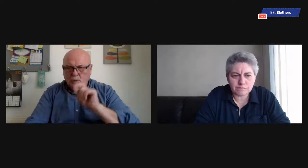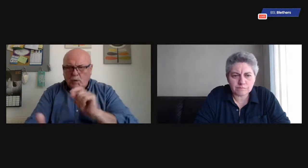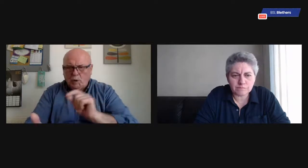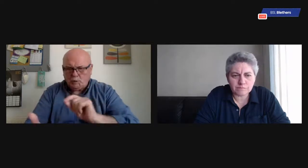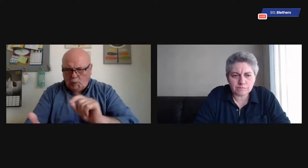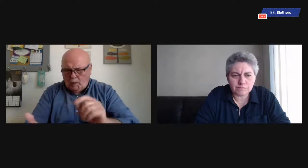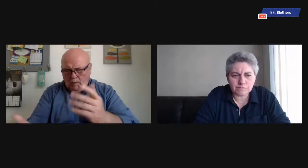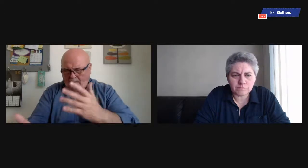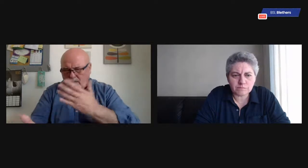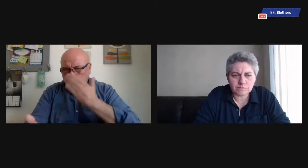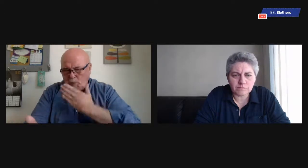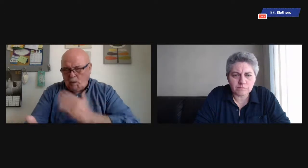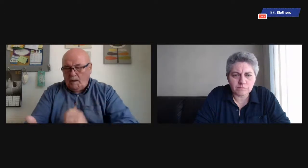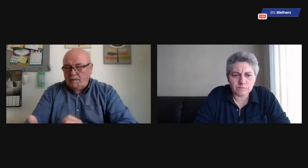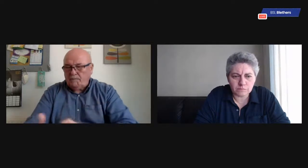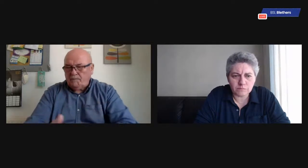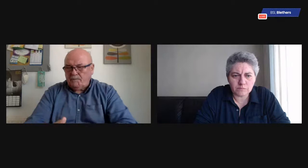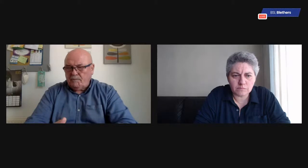example,